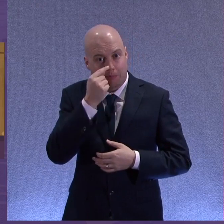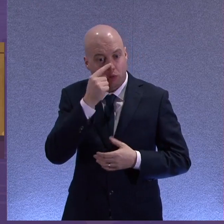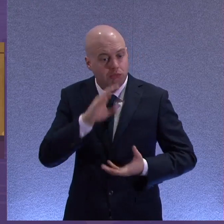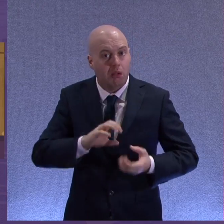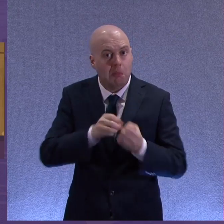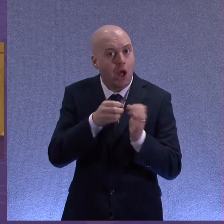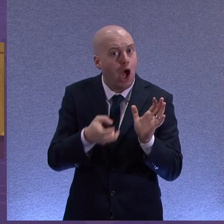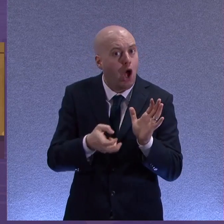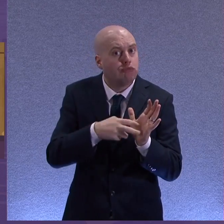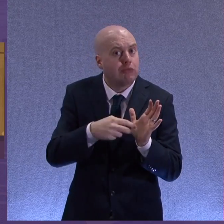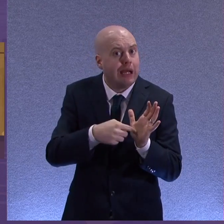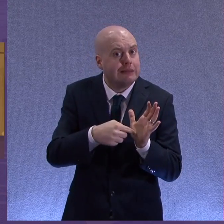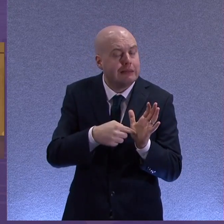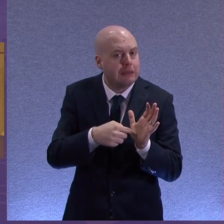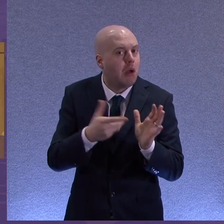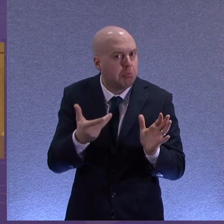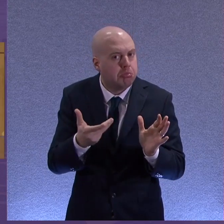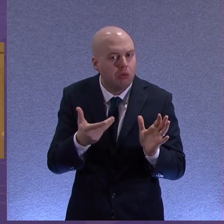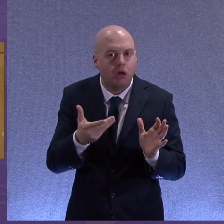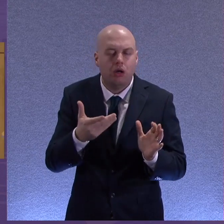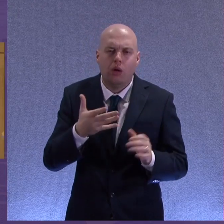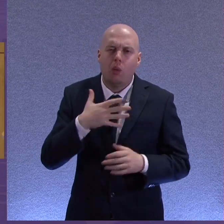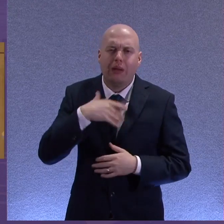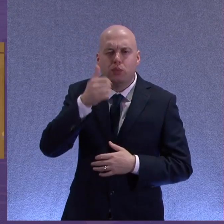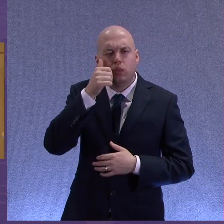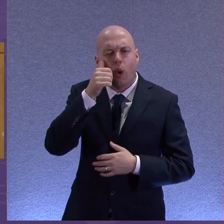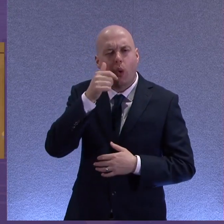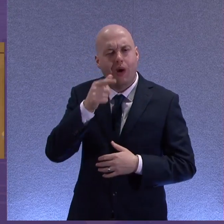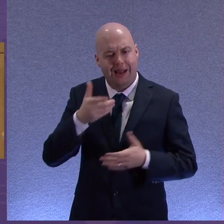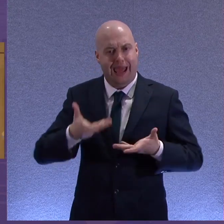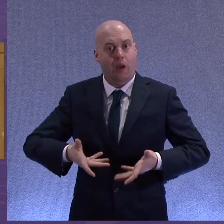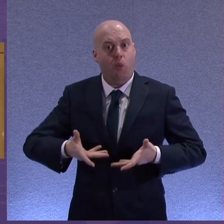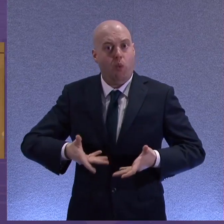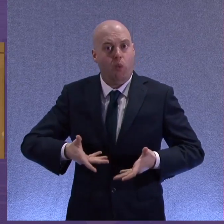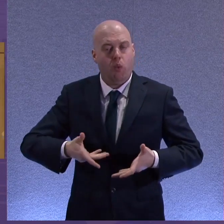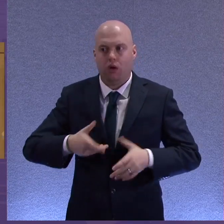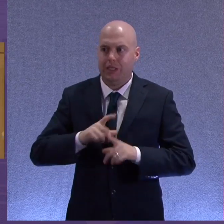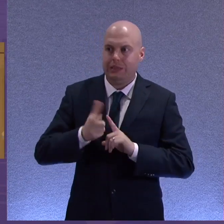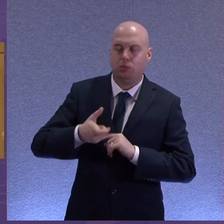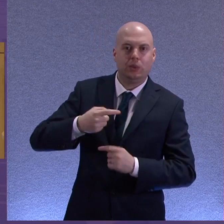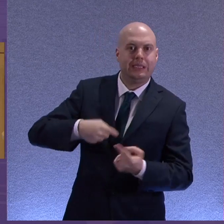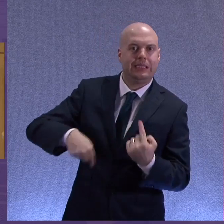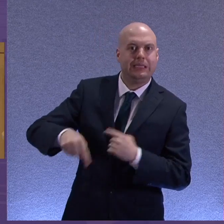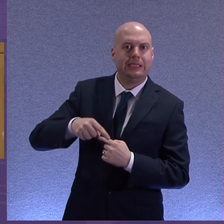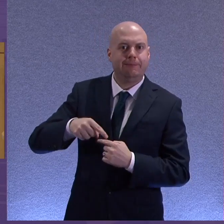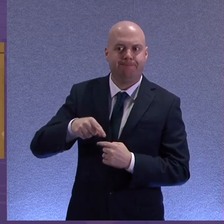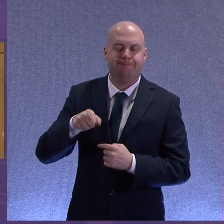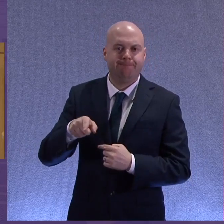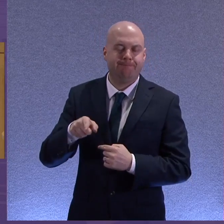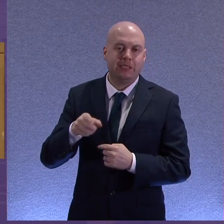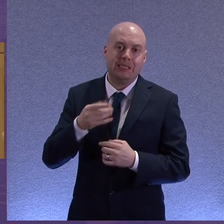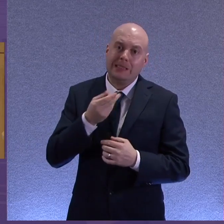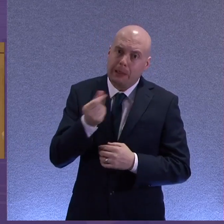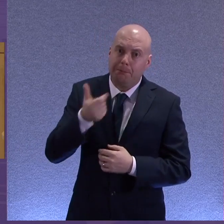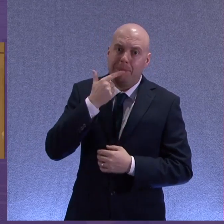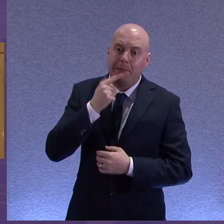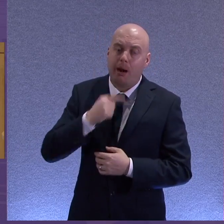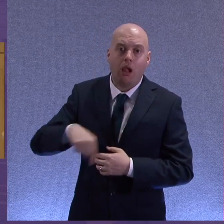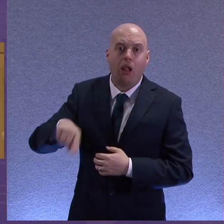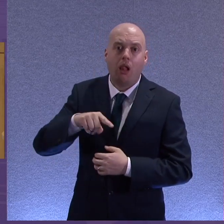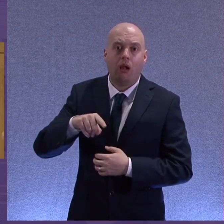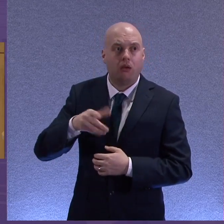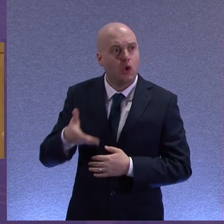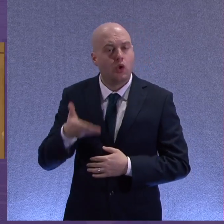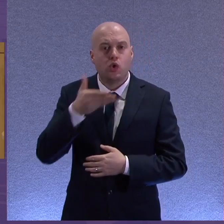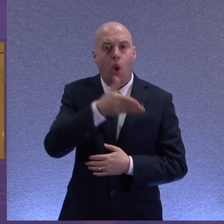who are addressing food need in our communities now or imminently will be in relation to those who are attending food banks or food hubs to make a donation, because there are